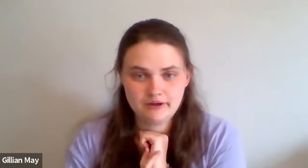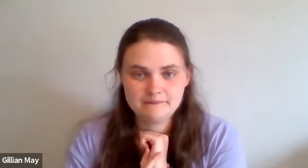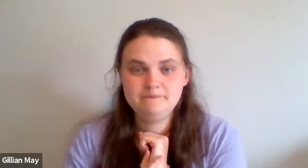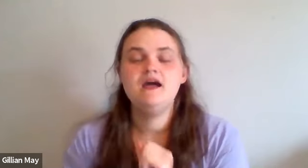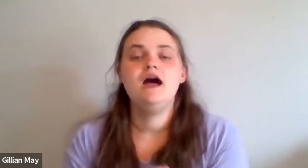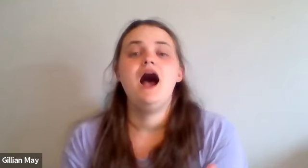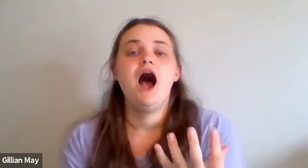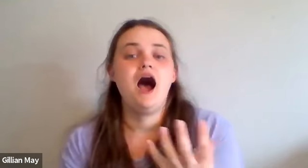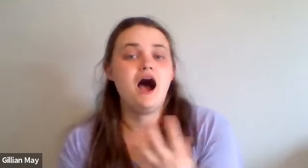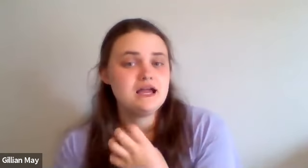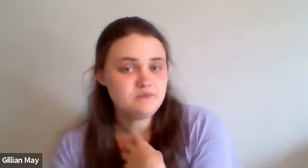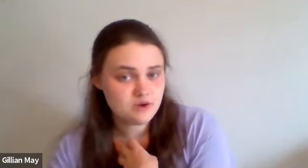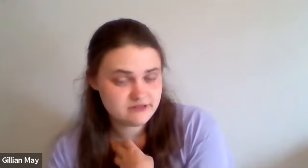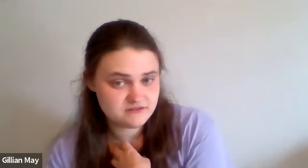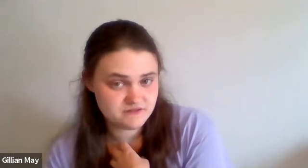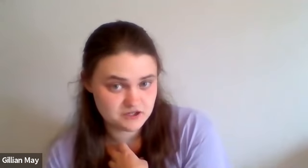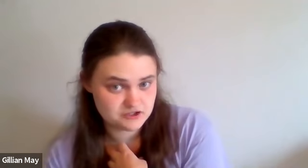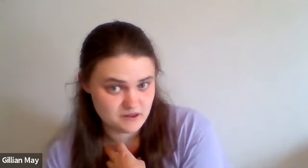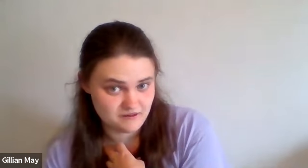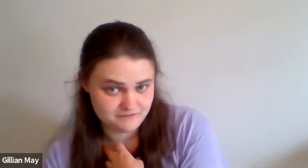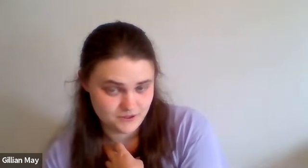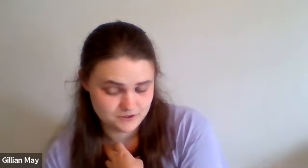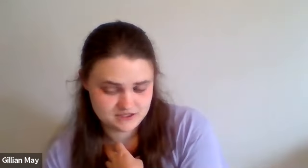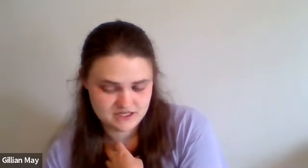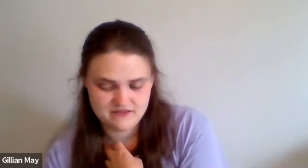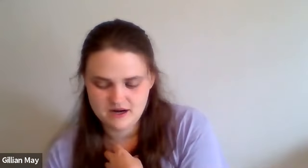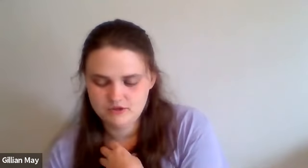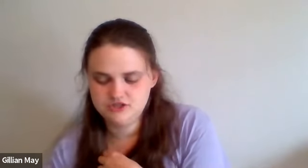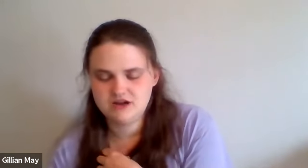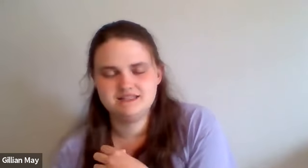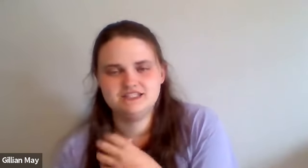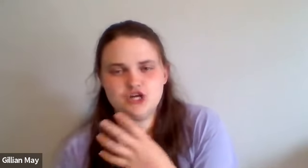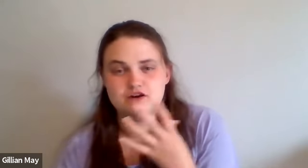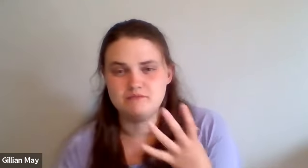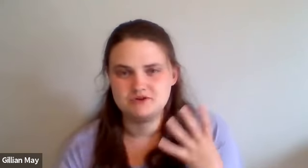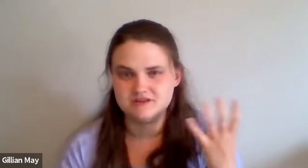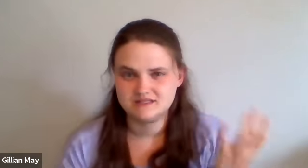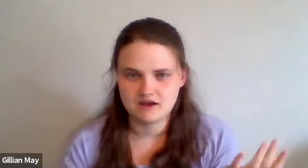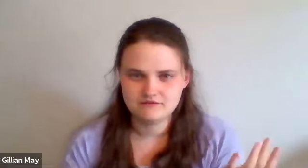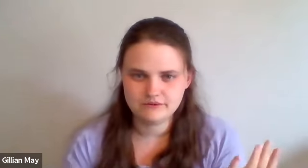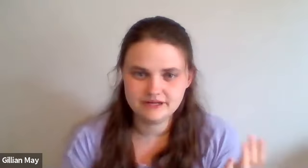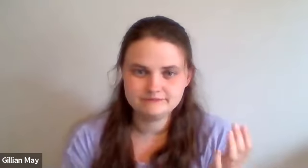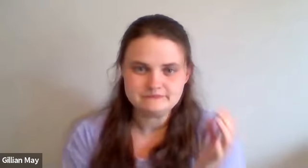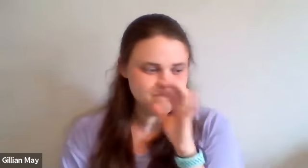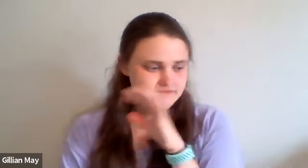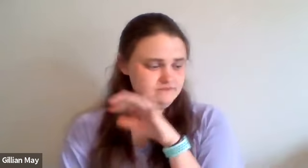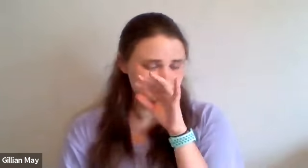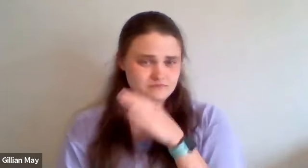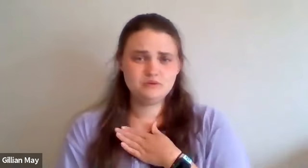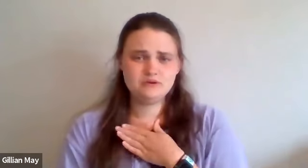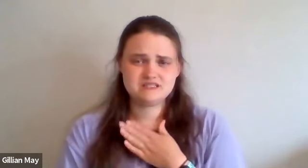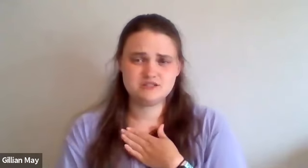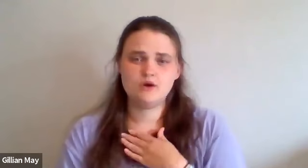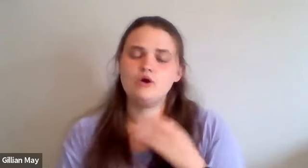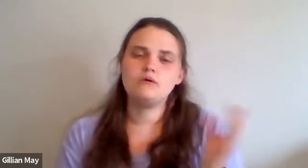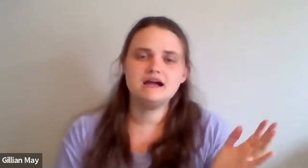one. I'm going to fingerspell it first, and then I want you guys to try to remember the sign for it. Oh, excuse me. Or